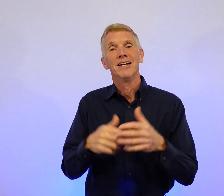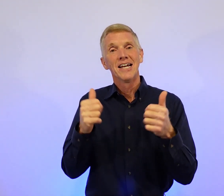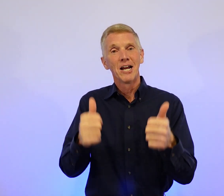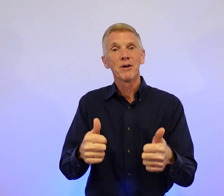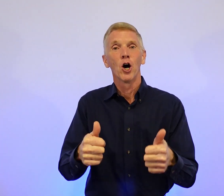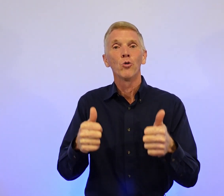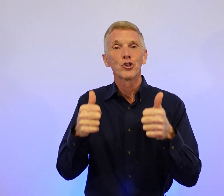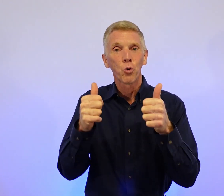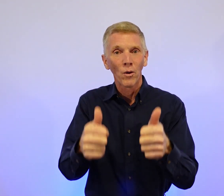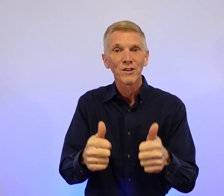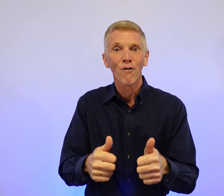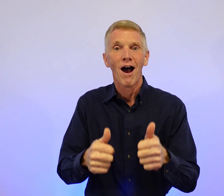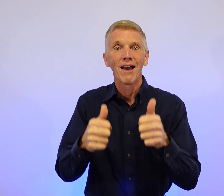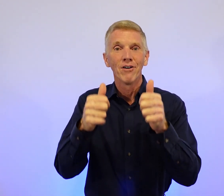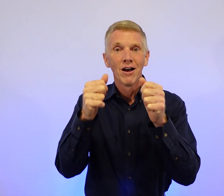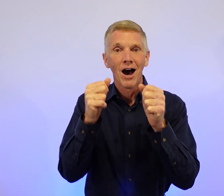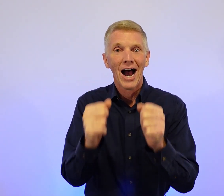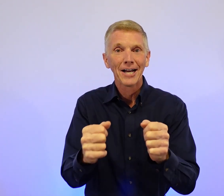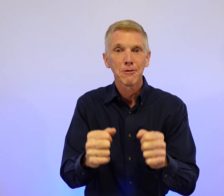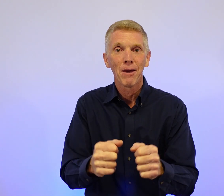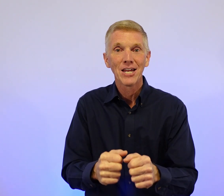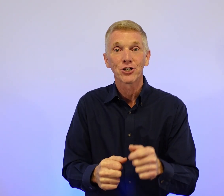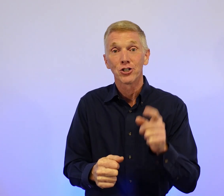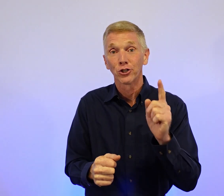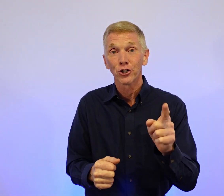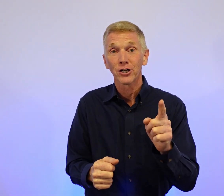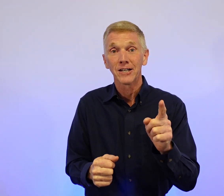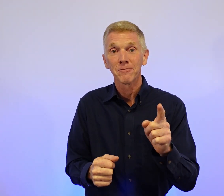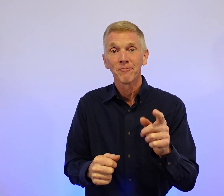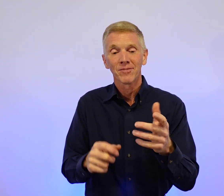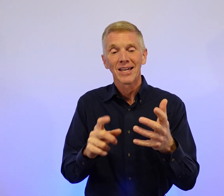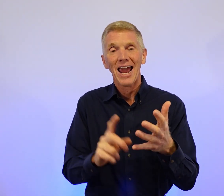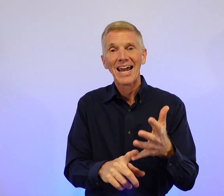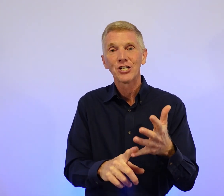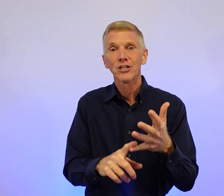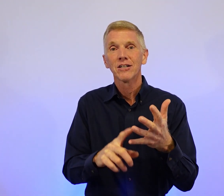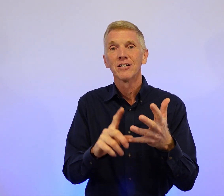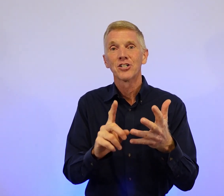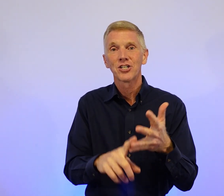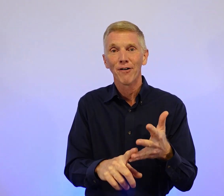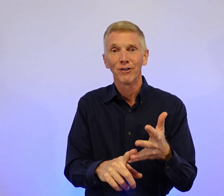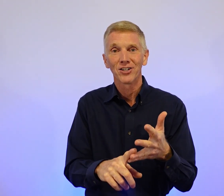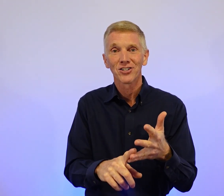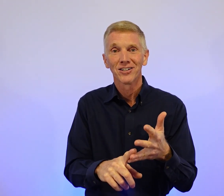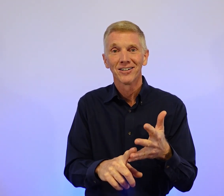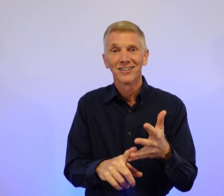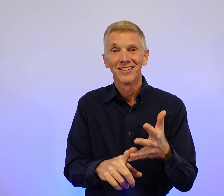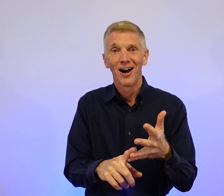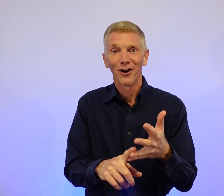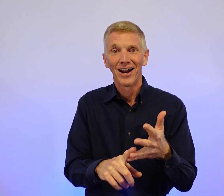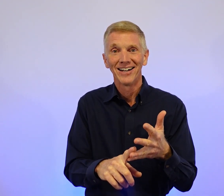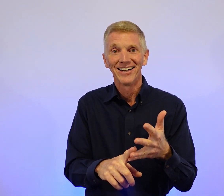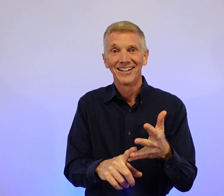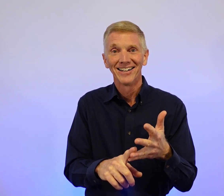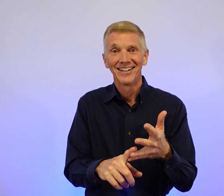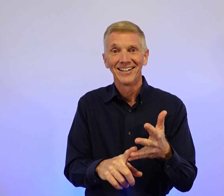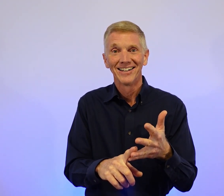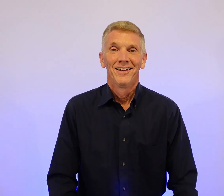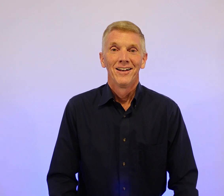here we go. 25 occupations learning agent suffix. All right. Okay,